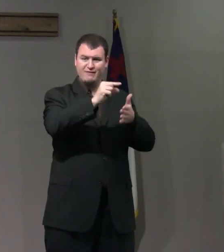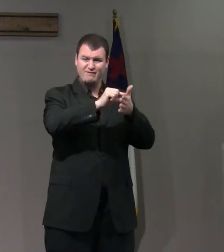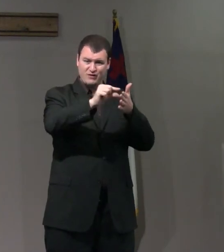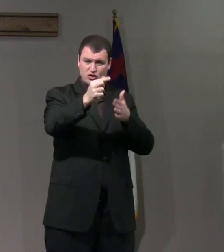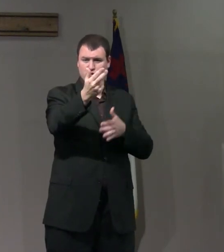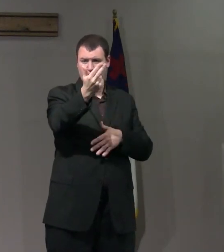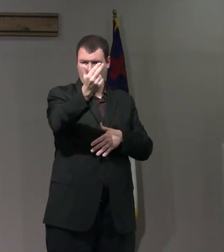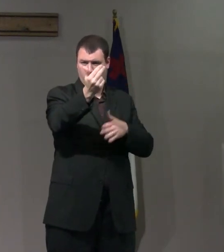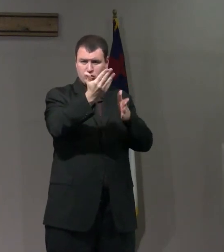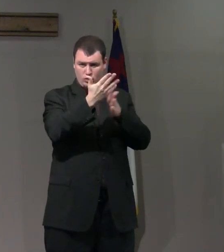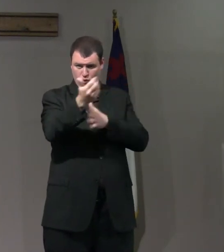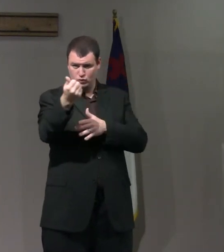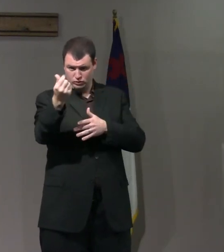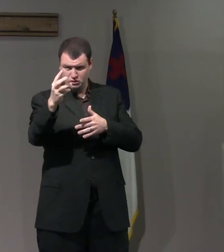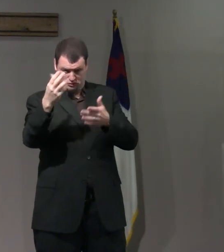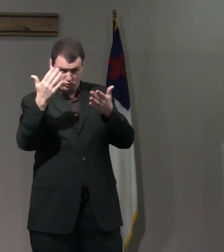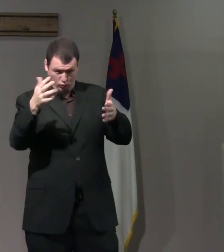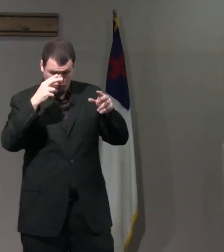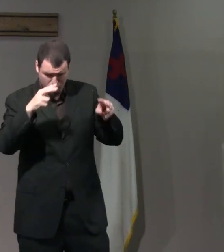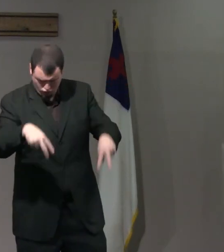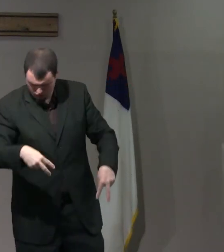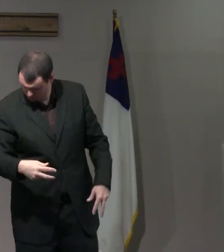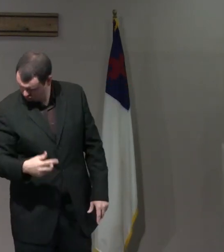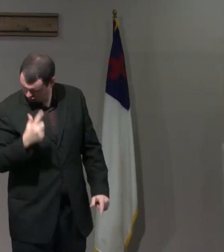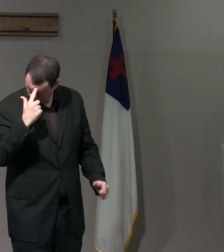John chapter 13, verse 13 through 16.